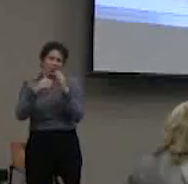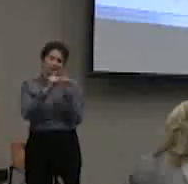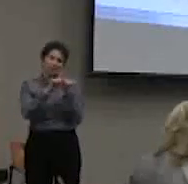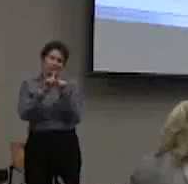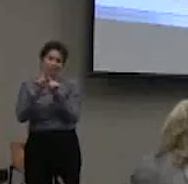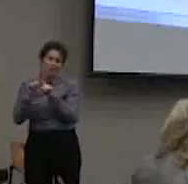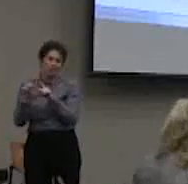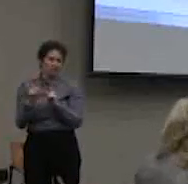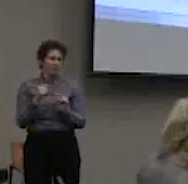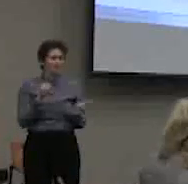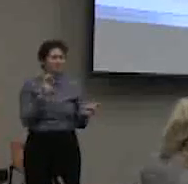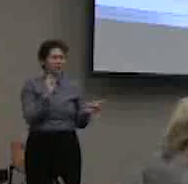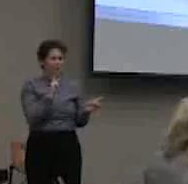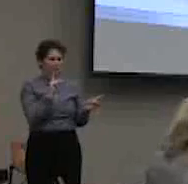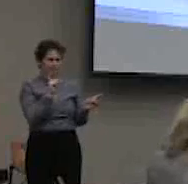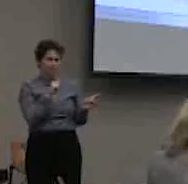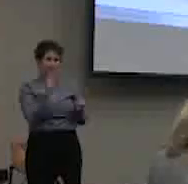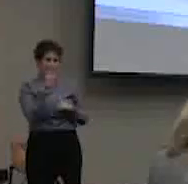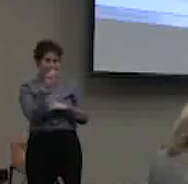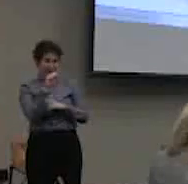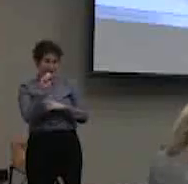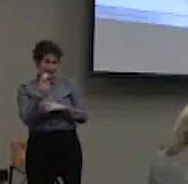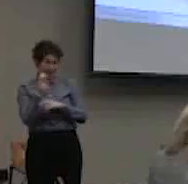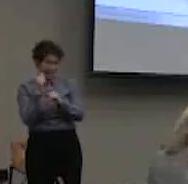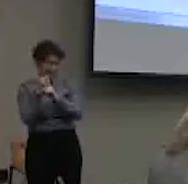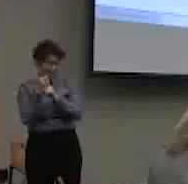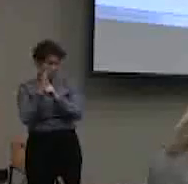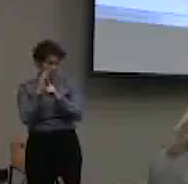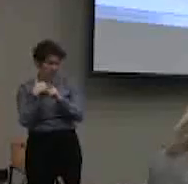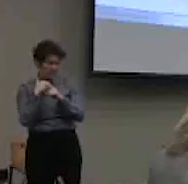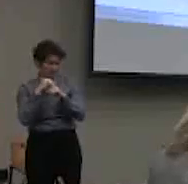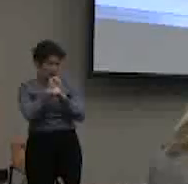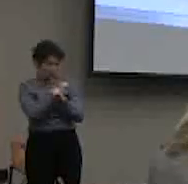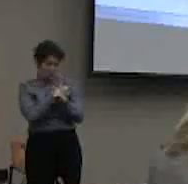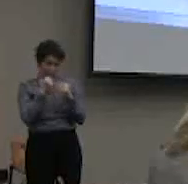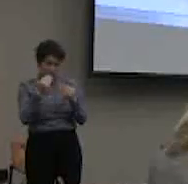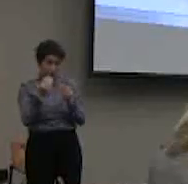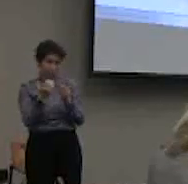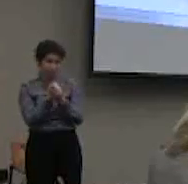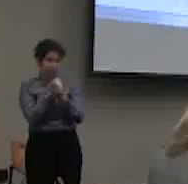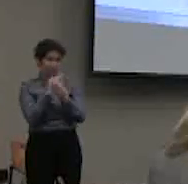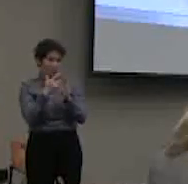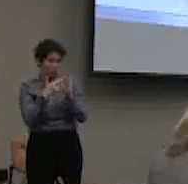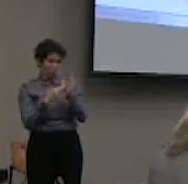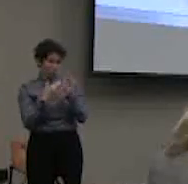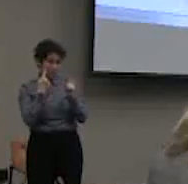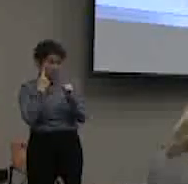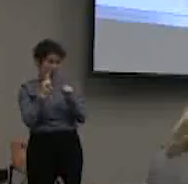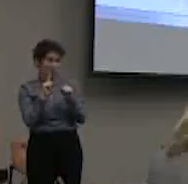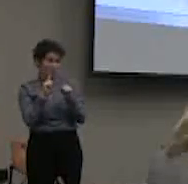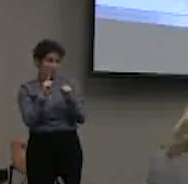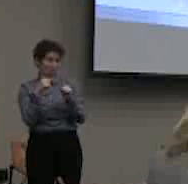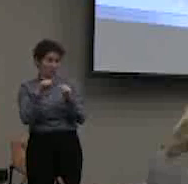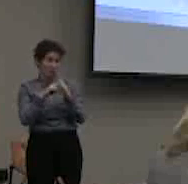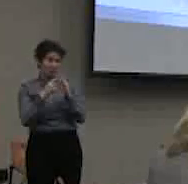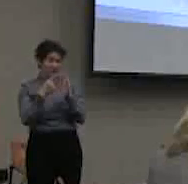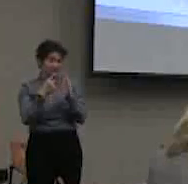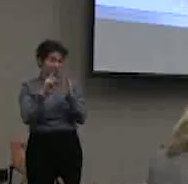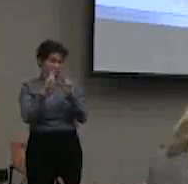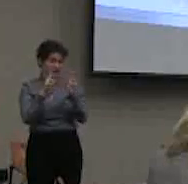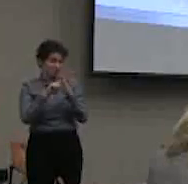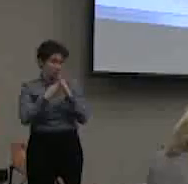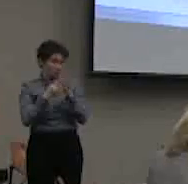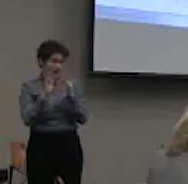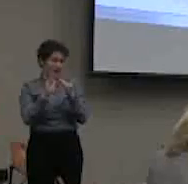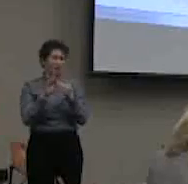question, but. And so Bessie would have the authority to promulgate those rules for the Ready Start Networks? Yes. Okay. And then I think